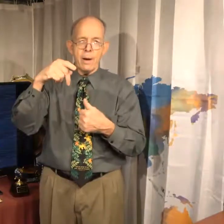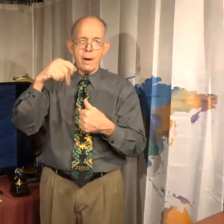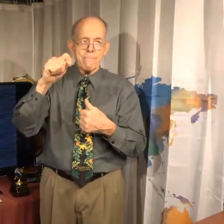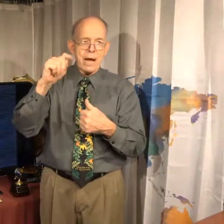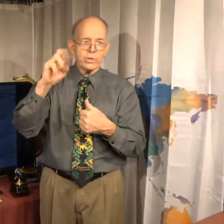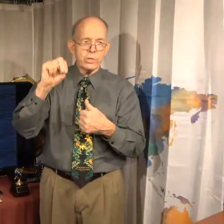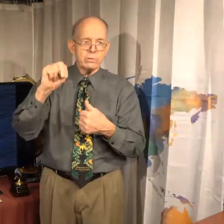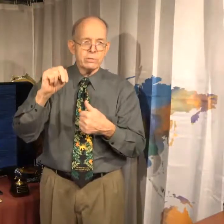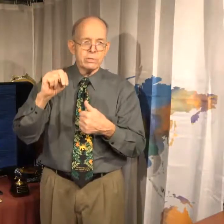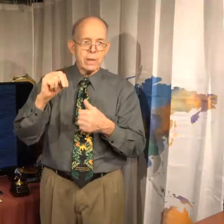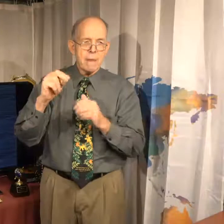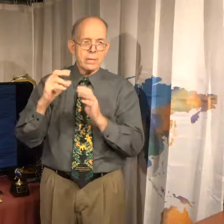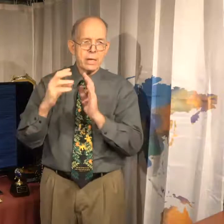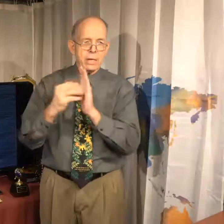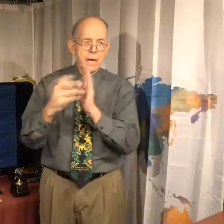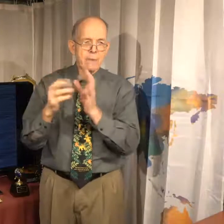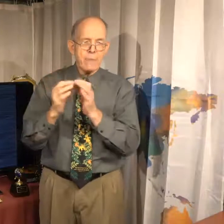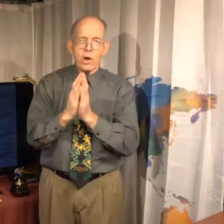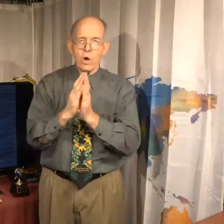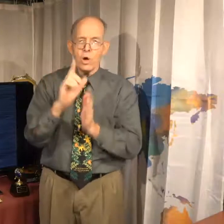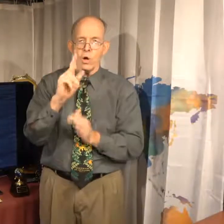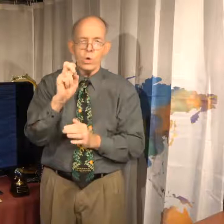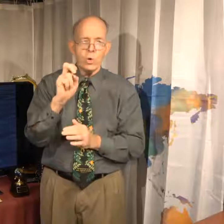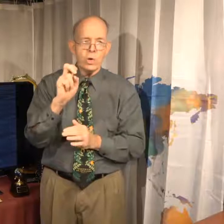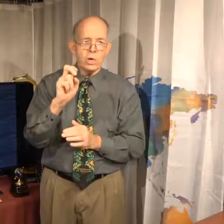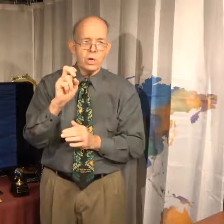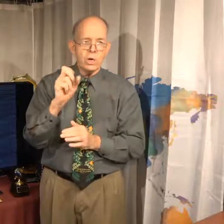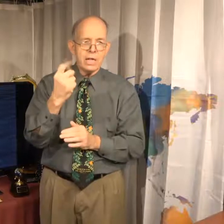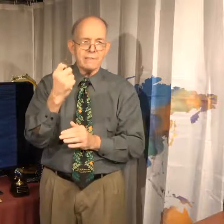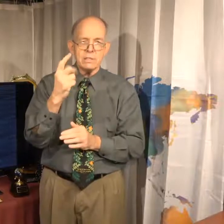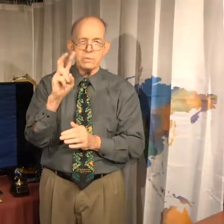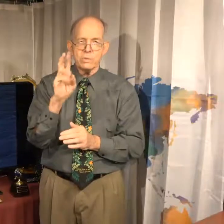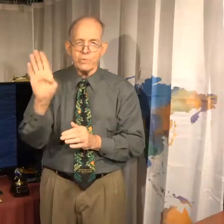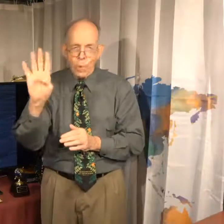A pattern, the mother of prayer, Luke 11:54.